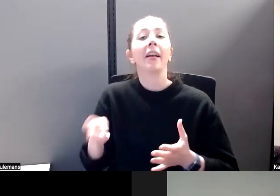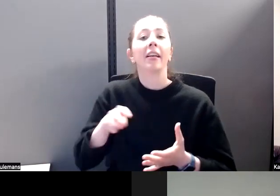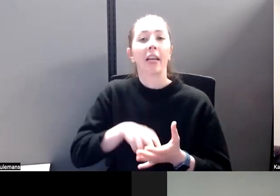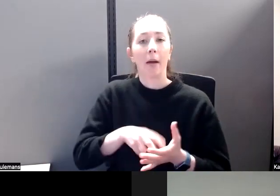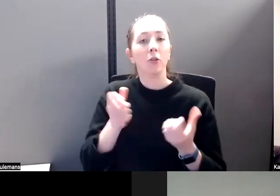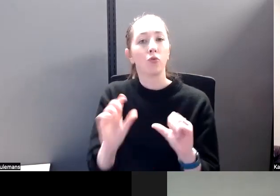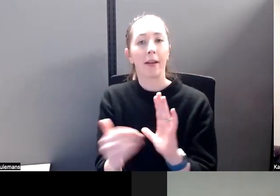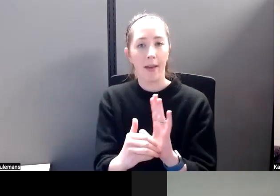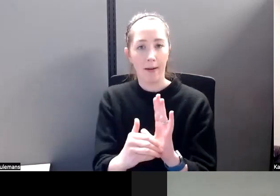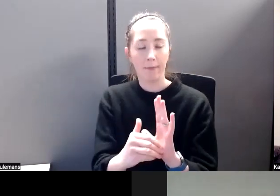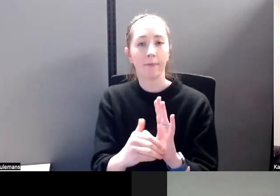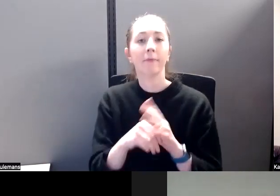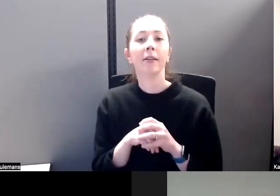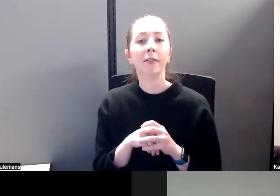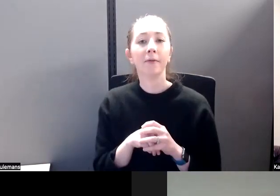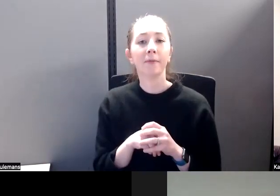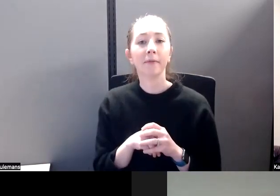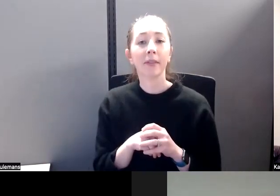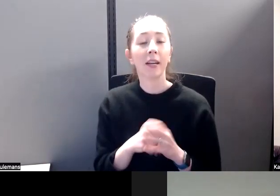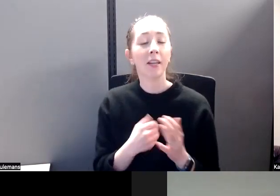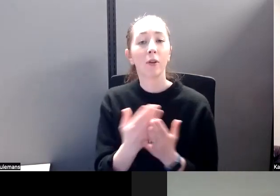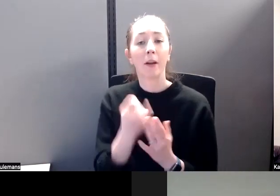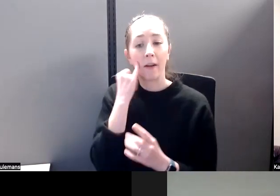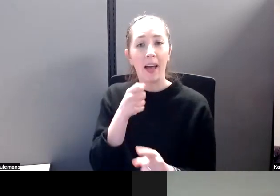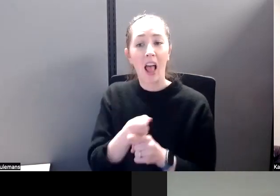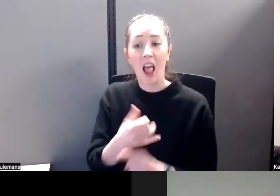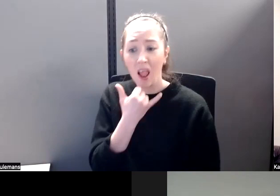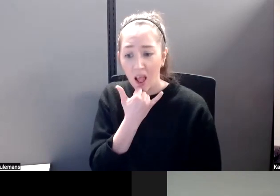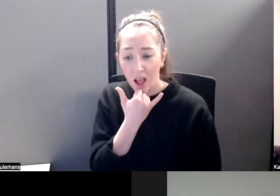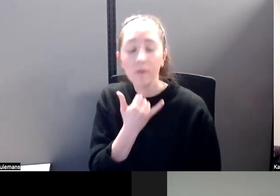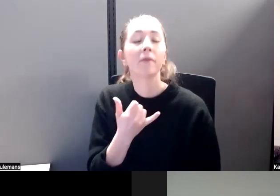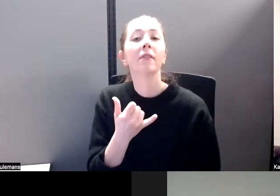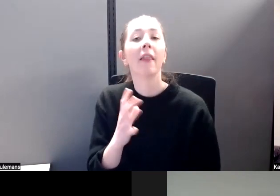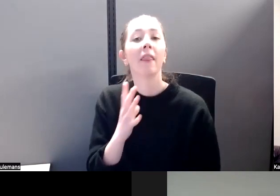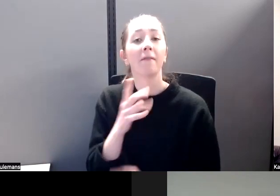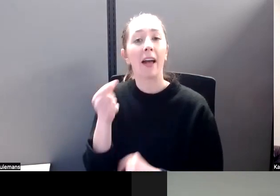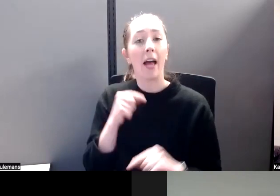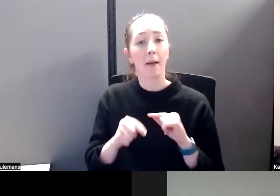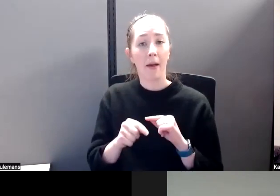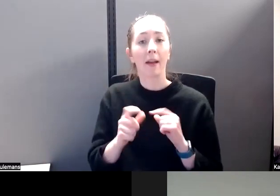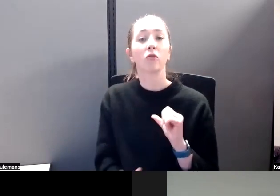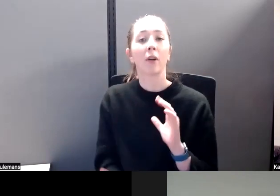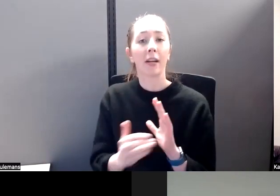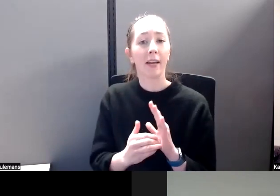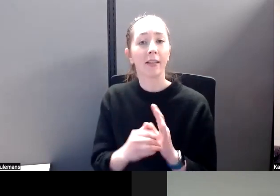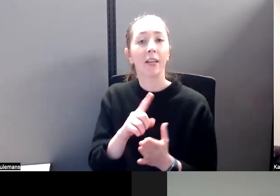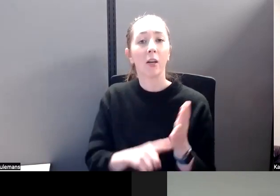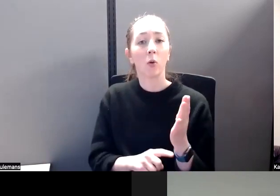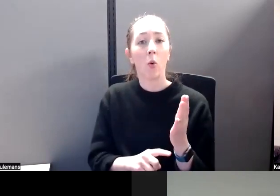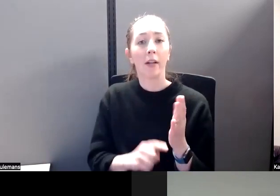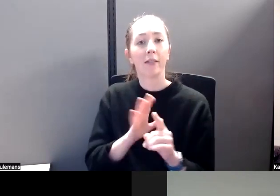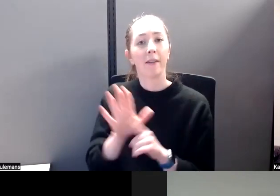again. And so I, even if I did get hit, it's okay. It's what builds me, you